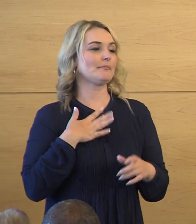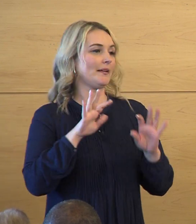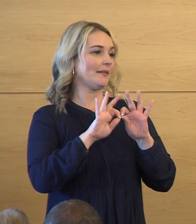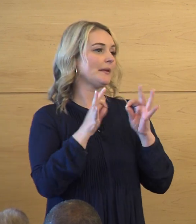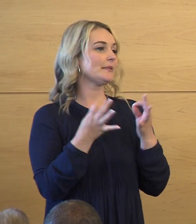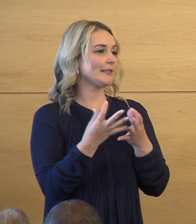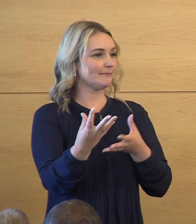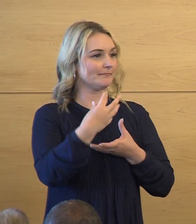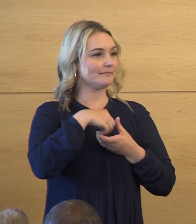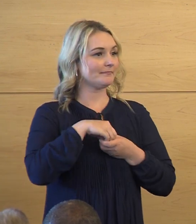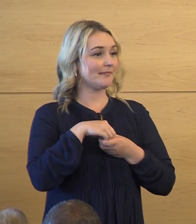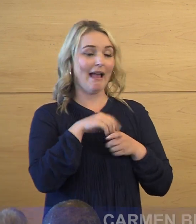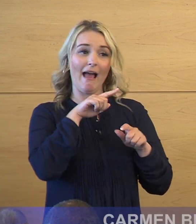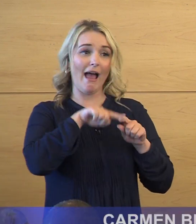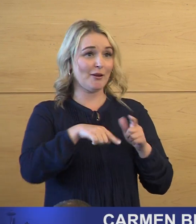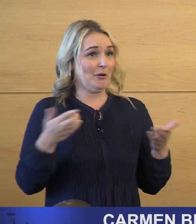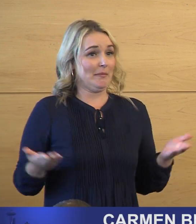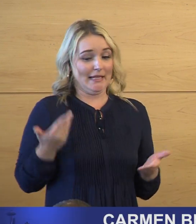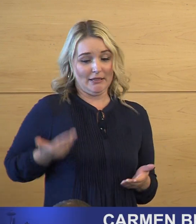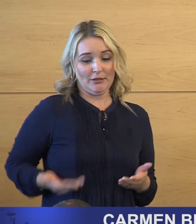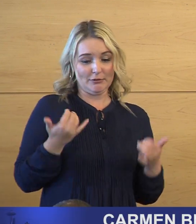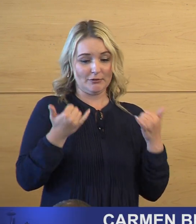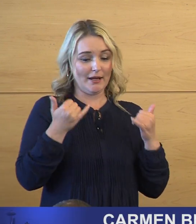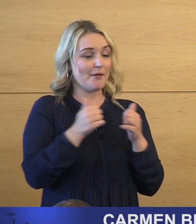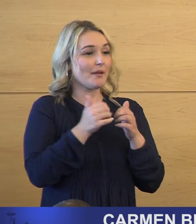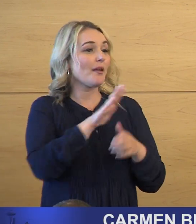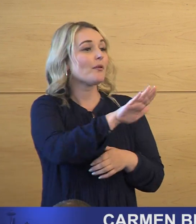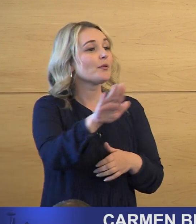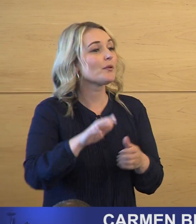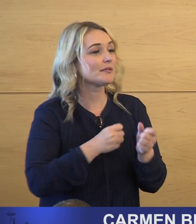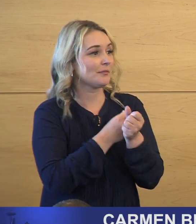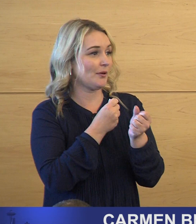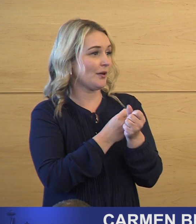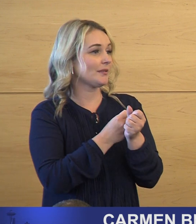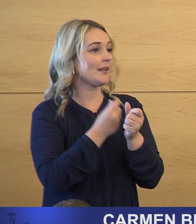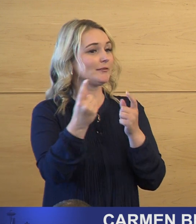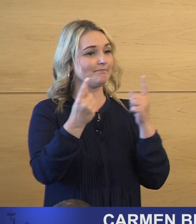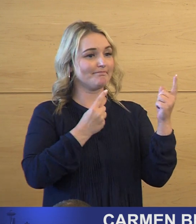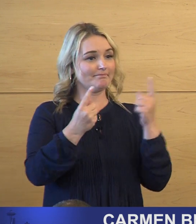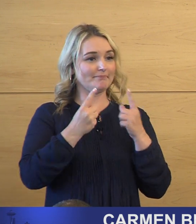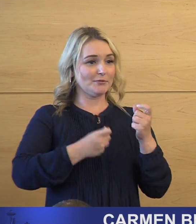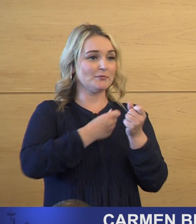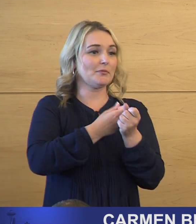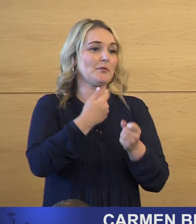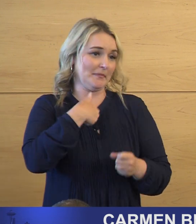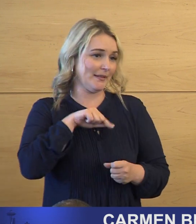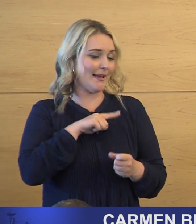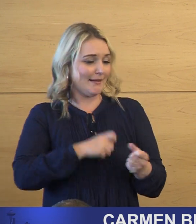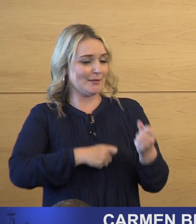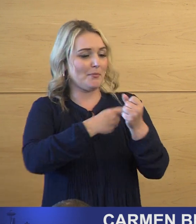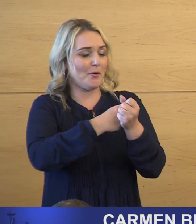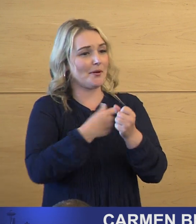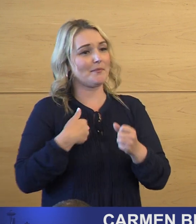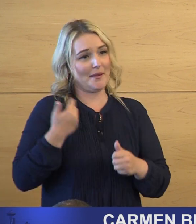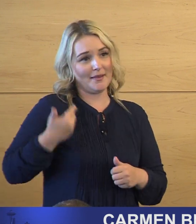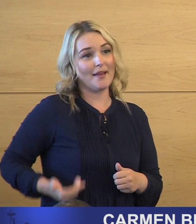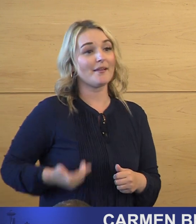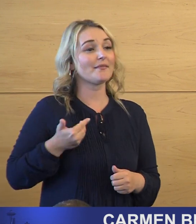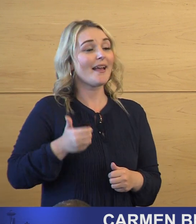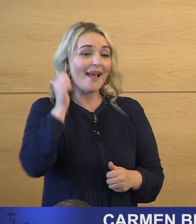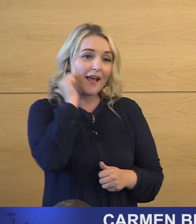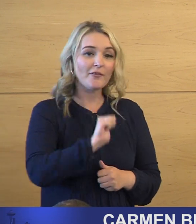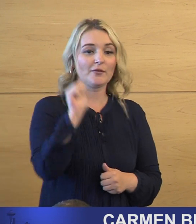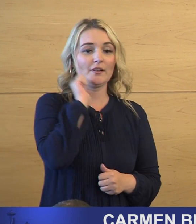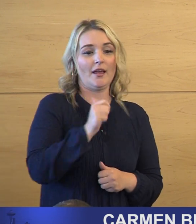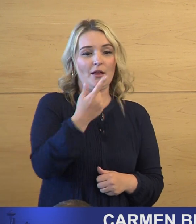couldn't be here today if I didn't have your support and you coming forward for me and on my behalf. And every day as we